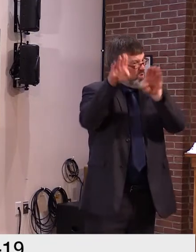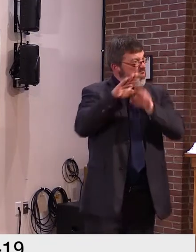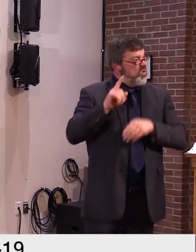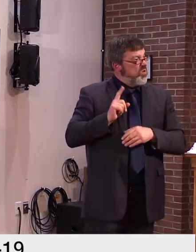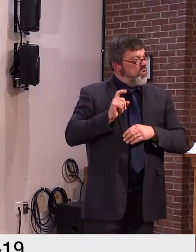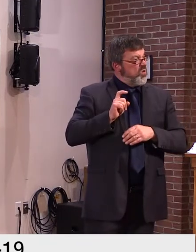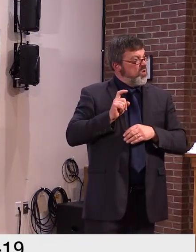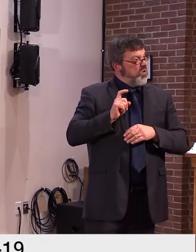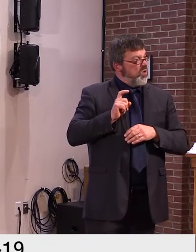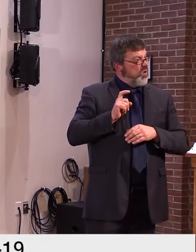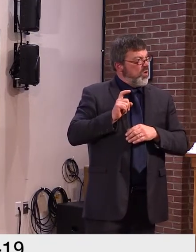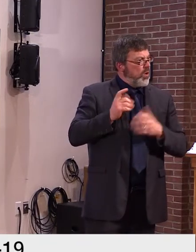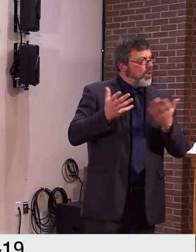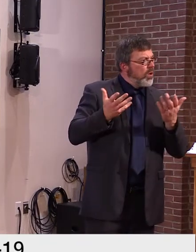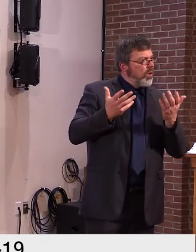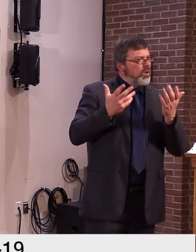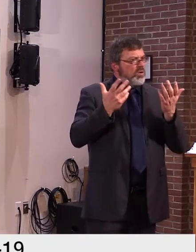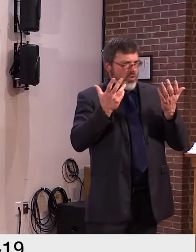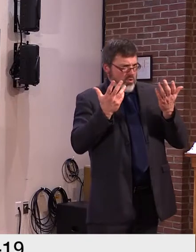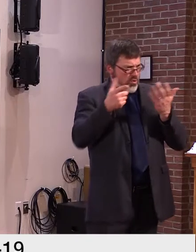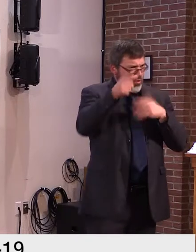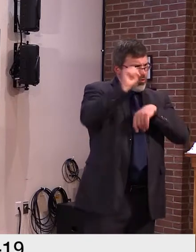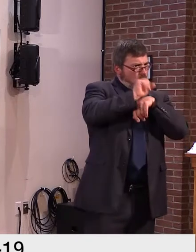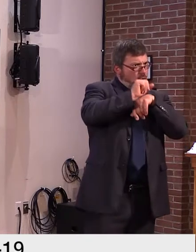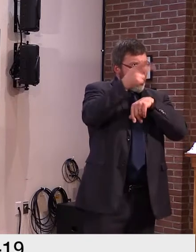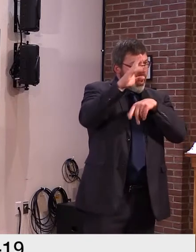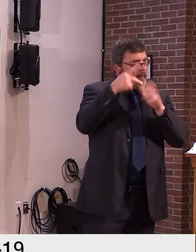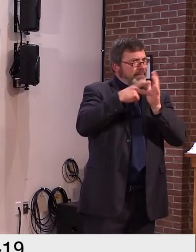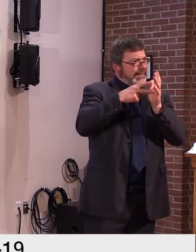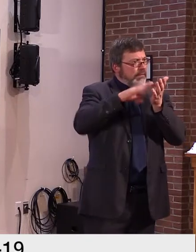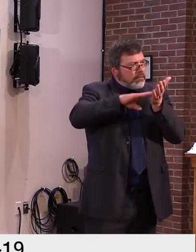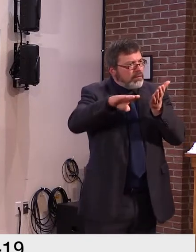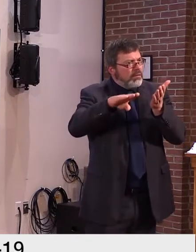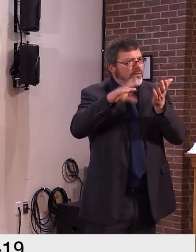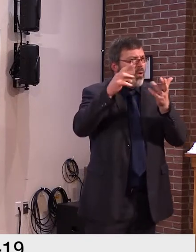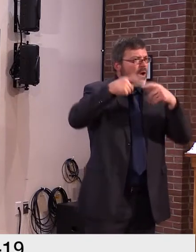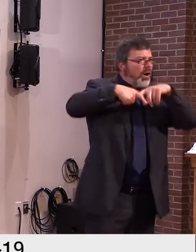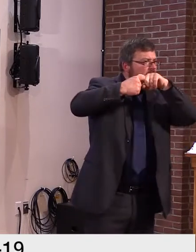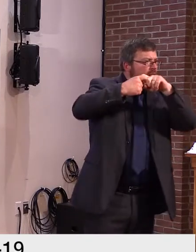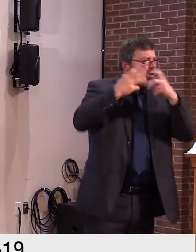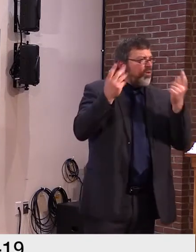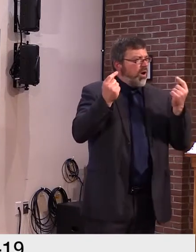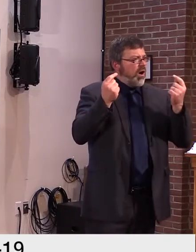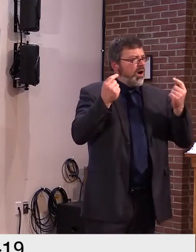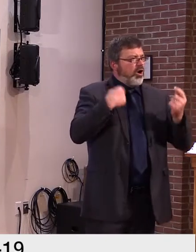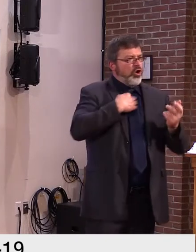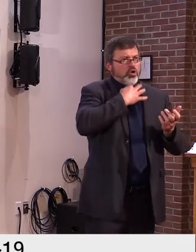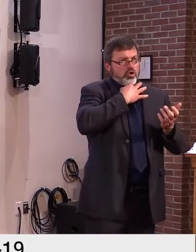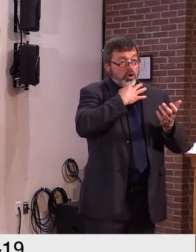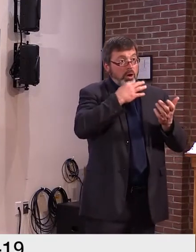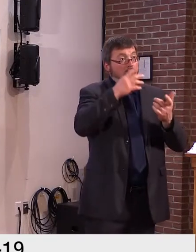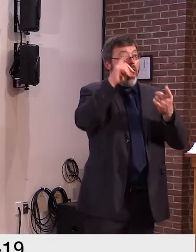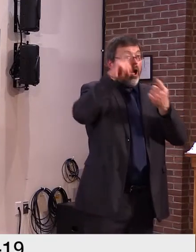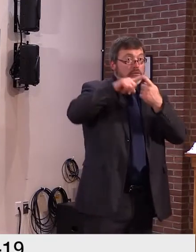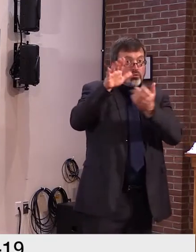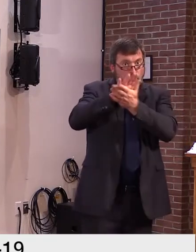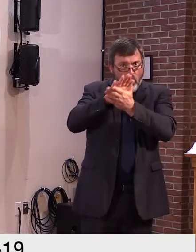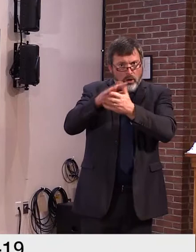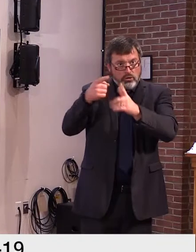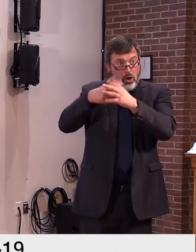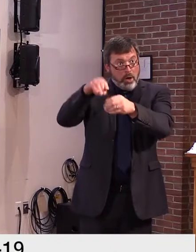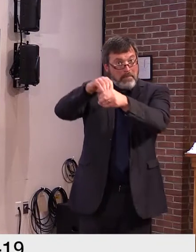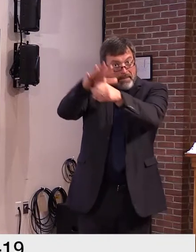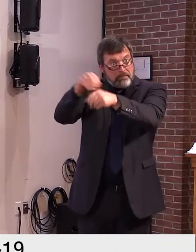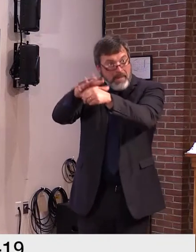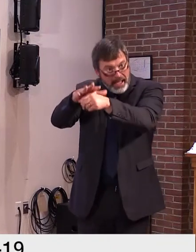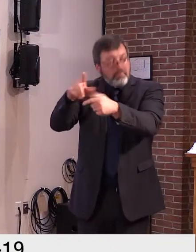on standby though, just in case they're are flare-ups in schools. I'm wondering if the workers, when